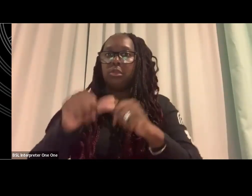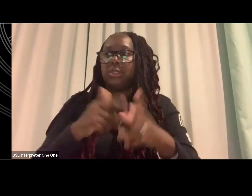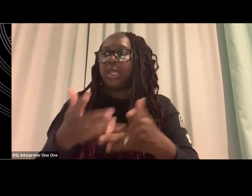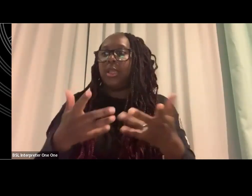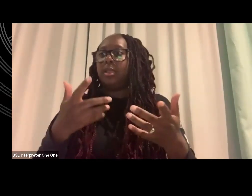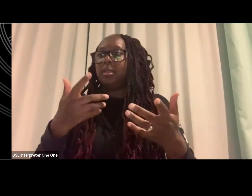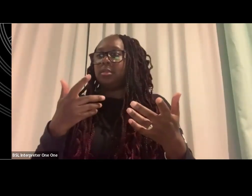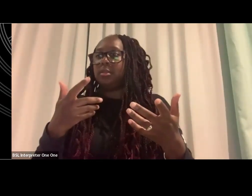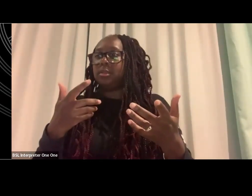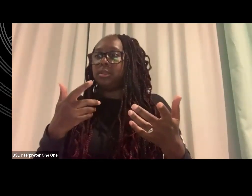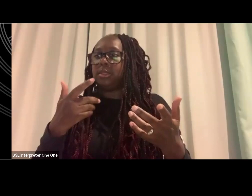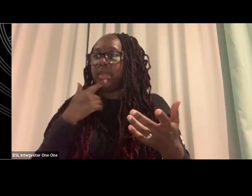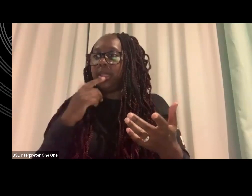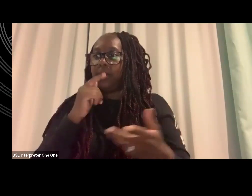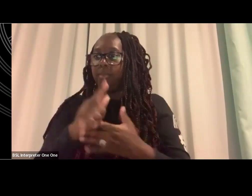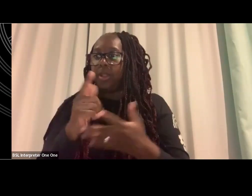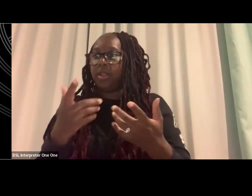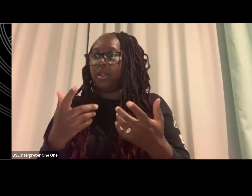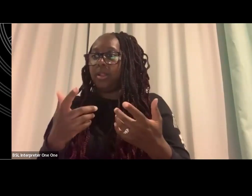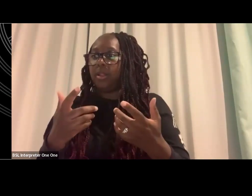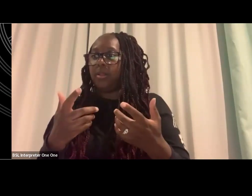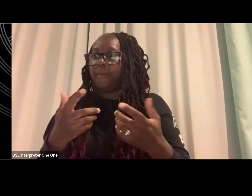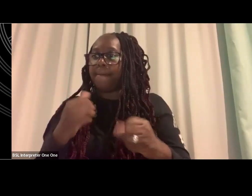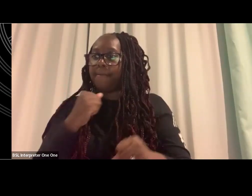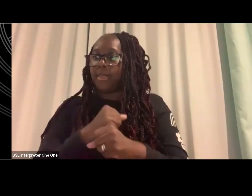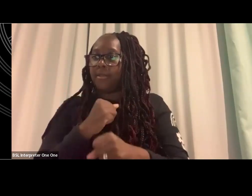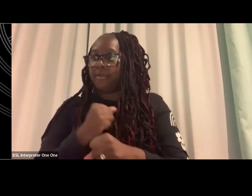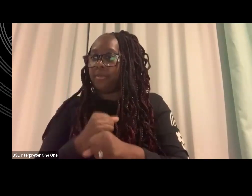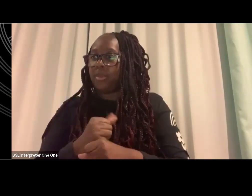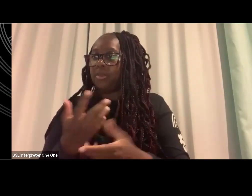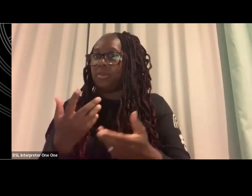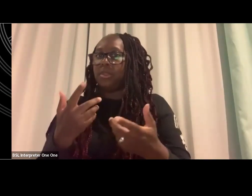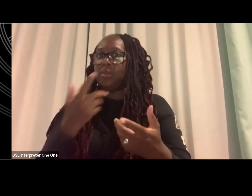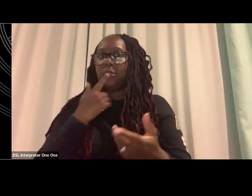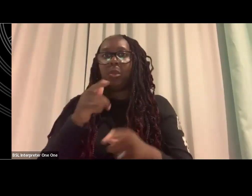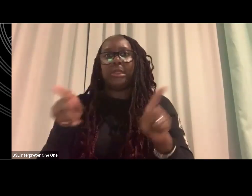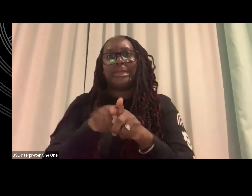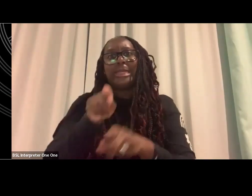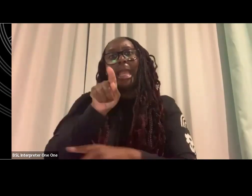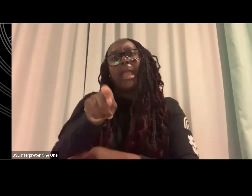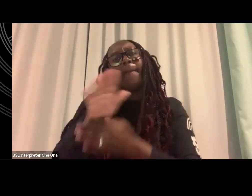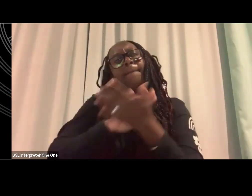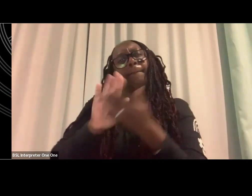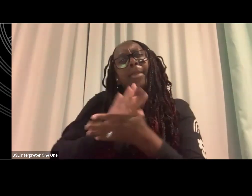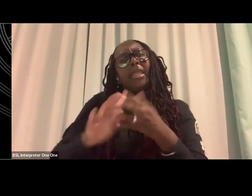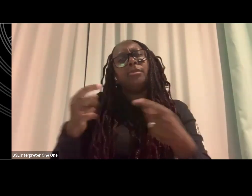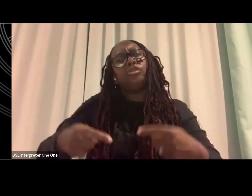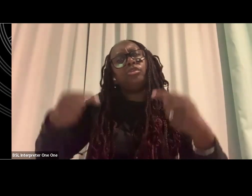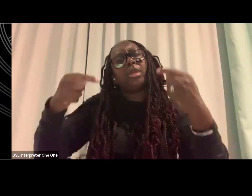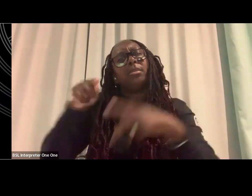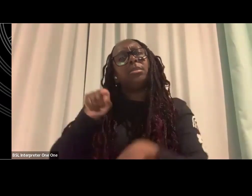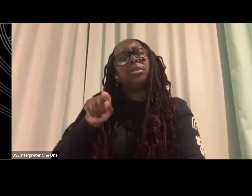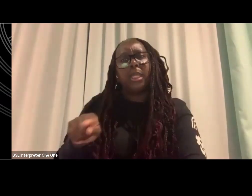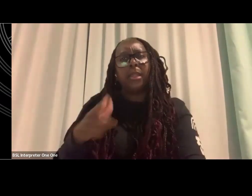with actors outside government. Tikanga is about challenging the assumption